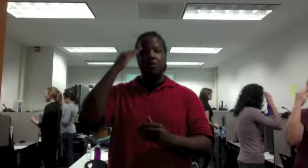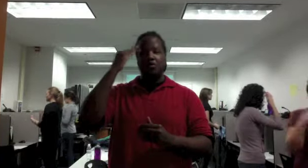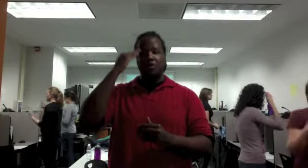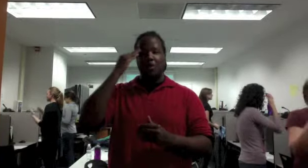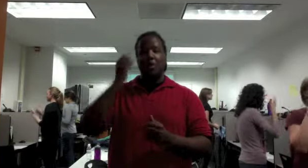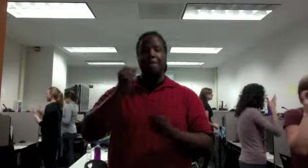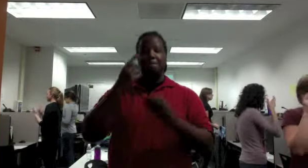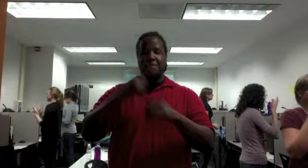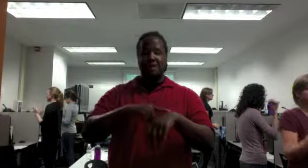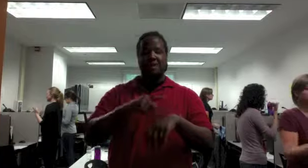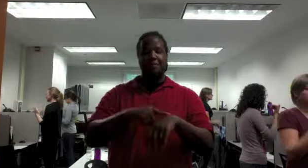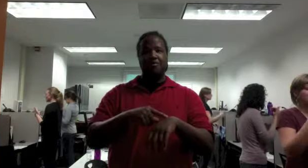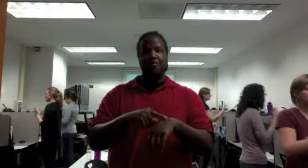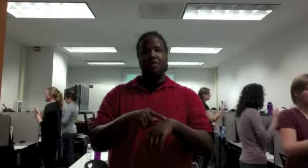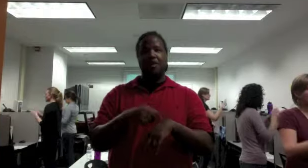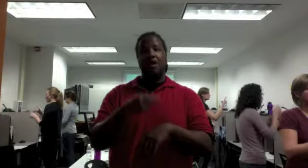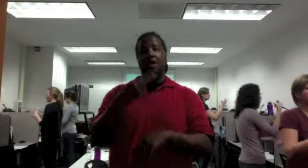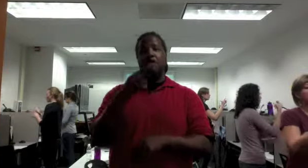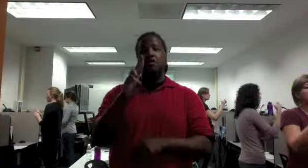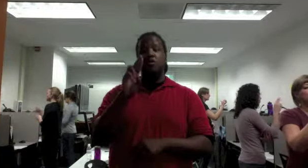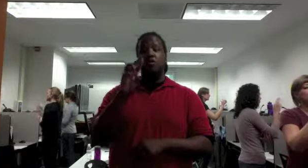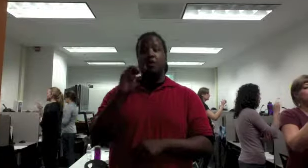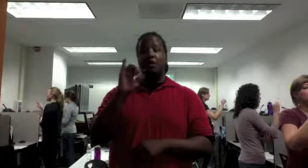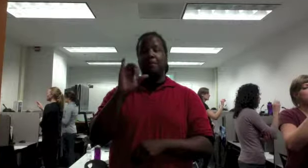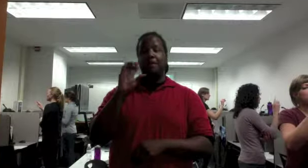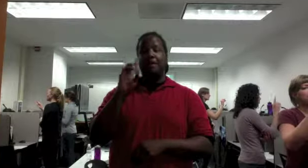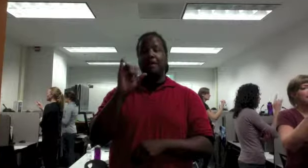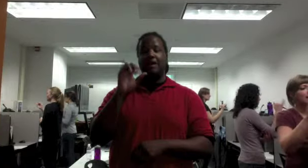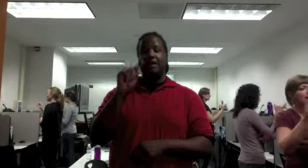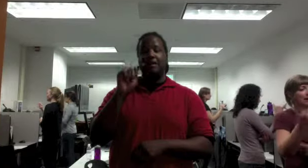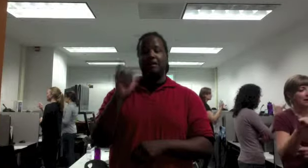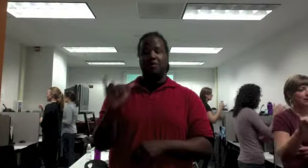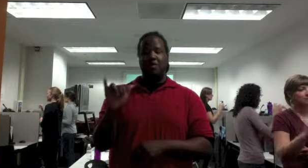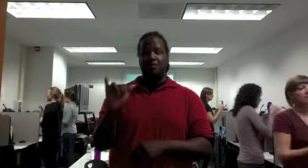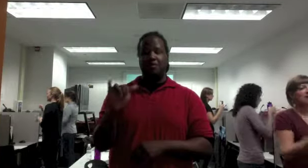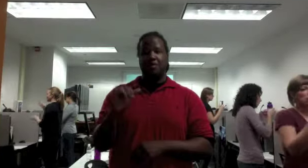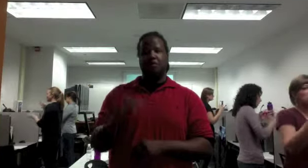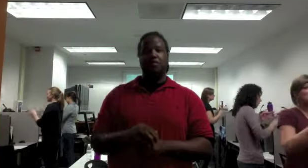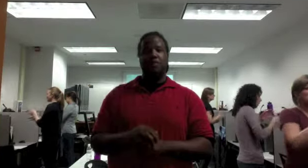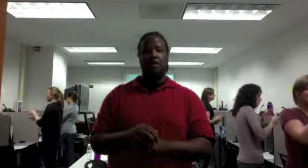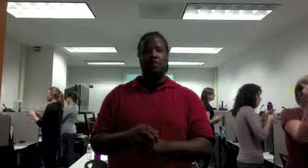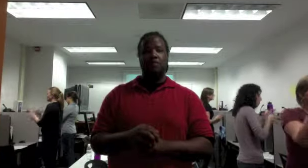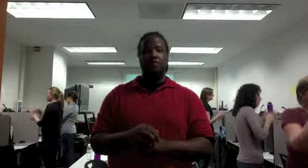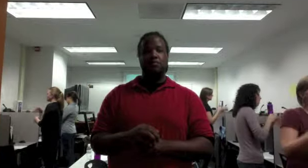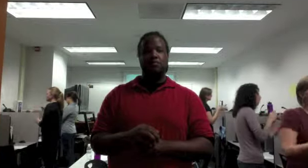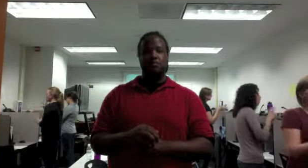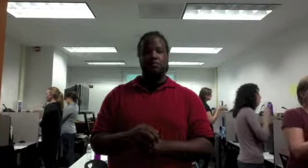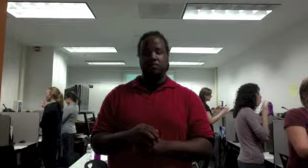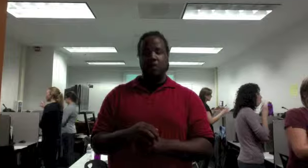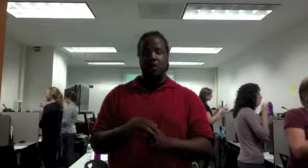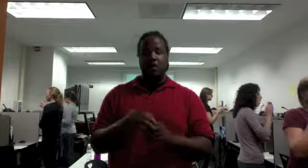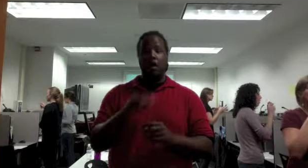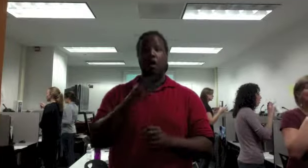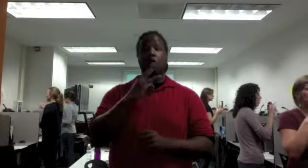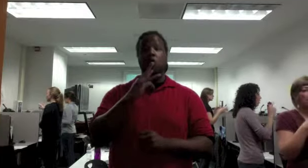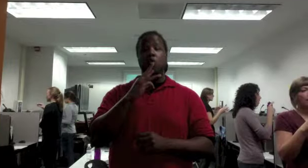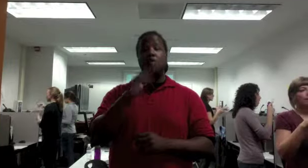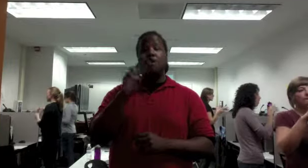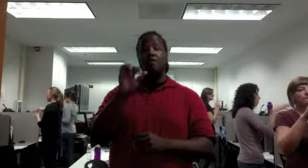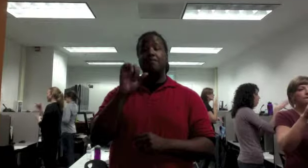Term you're all familiar with, you've heard several times, I'm sure, humidity. Very simply put, water vapor